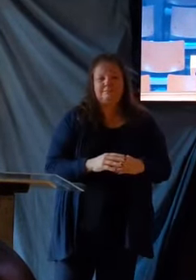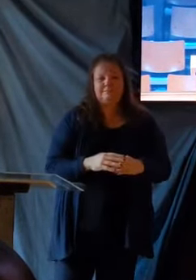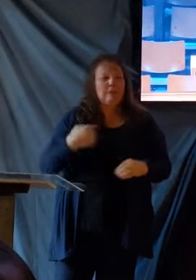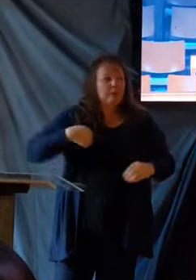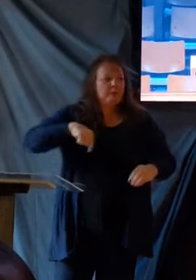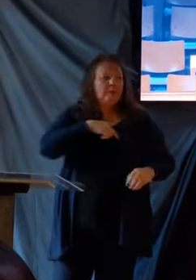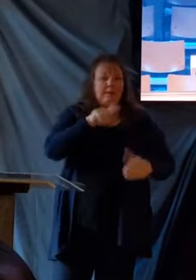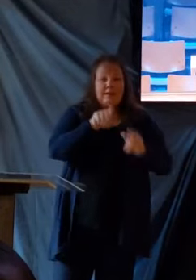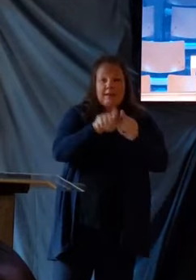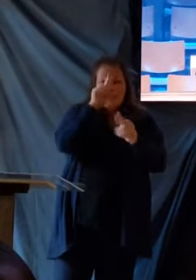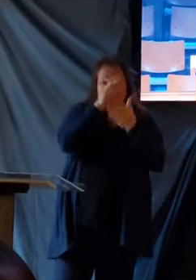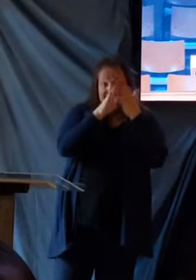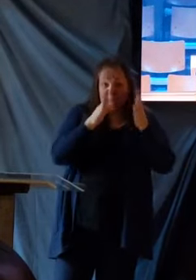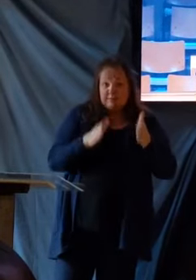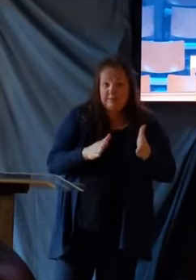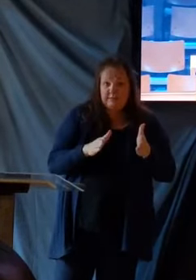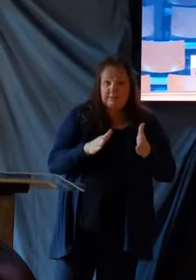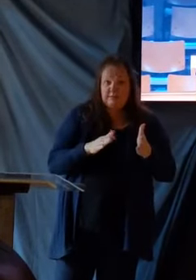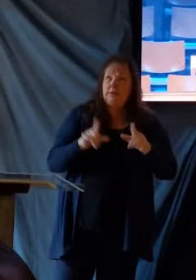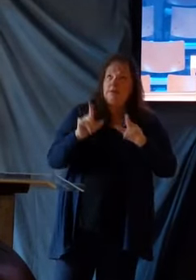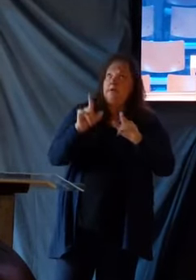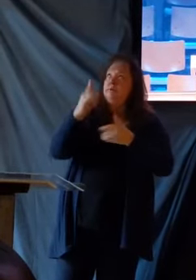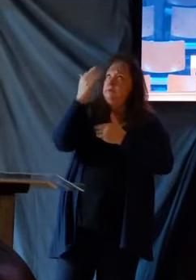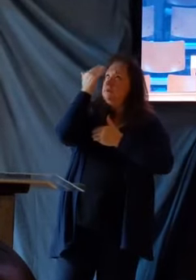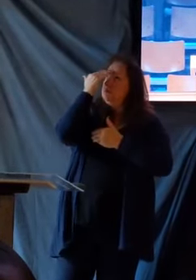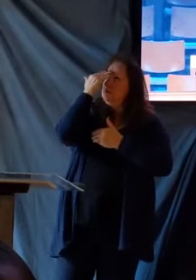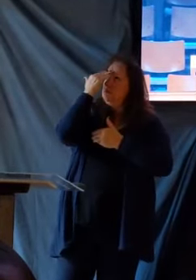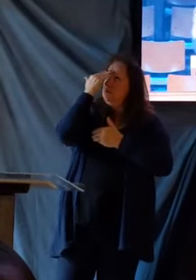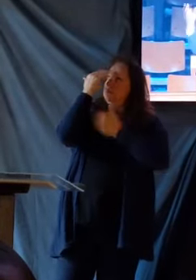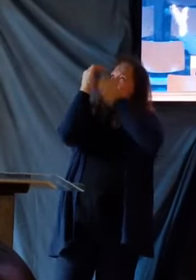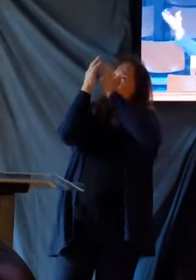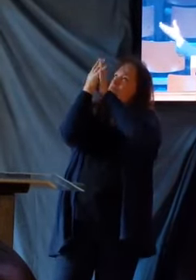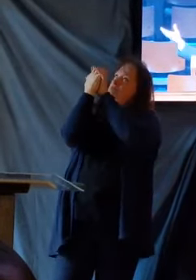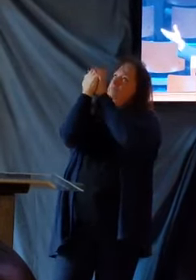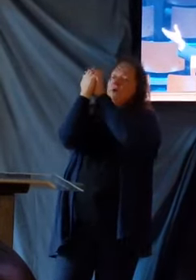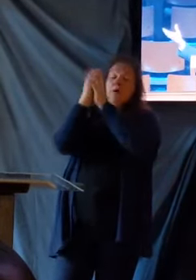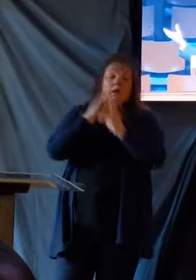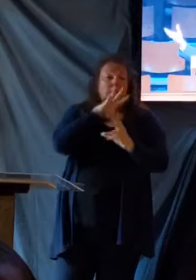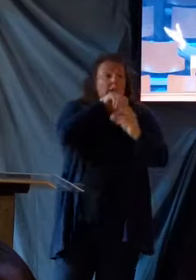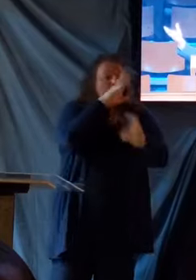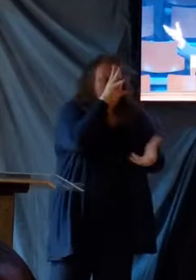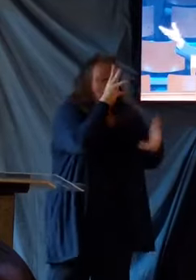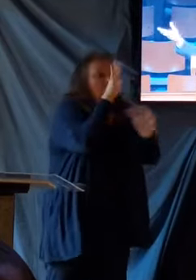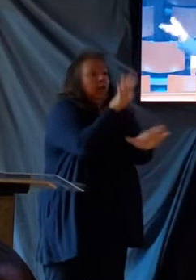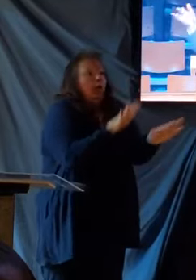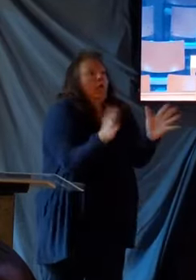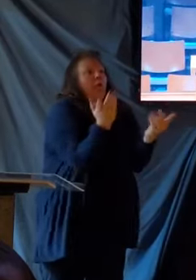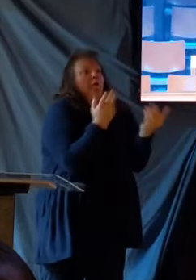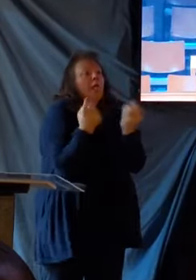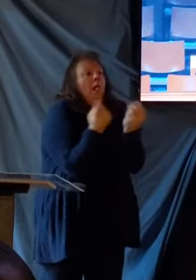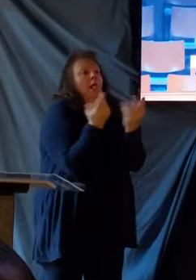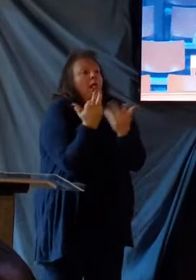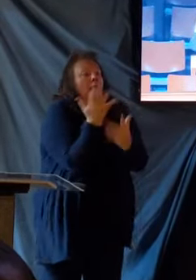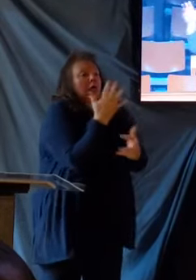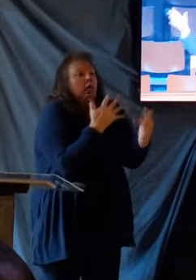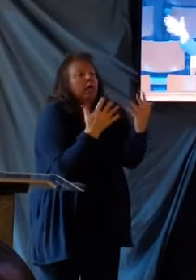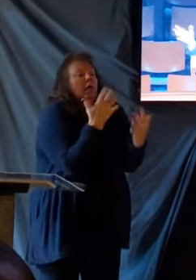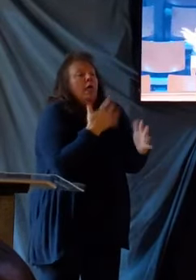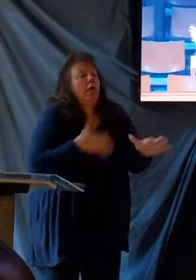And we as believers want to walk with that security. Otherwise, we get caught up in the confusion of the world, blown